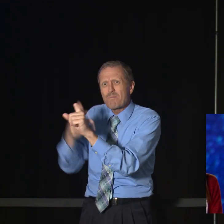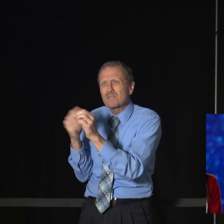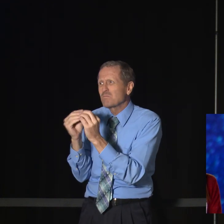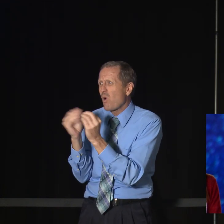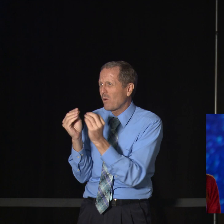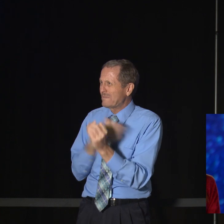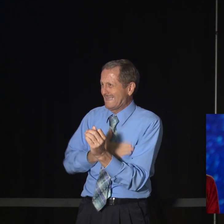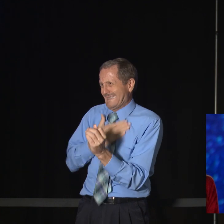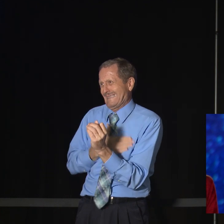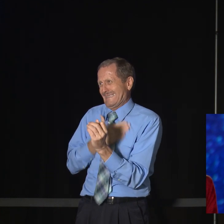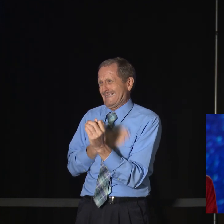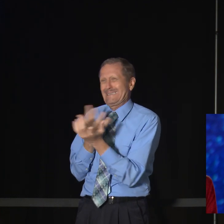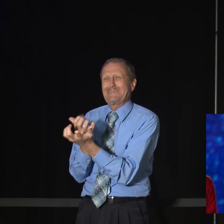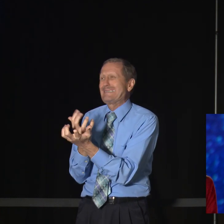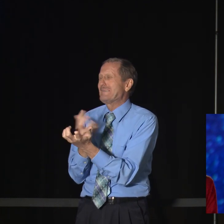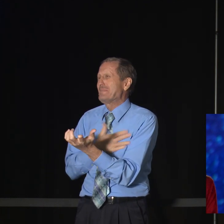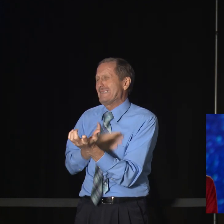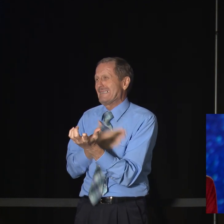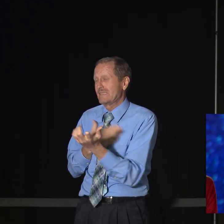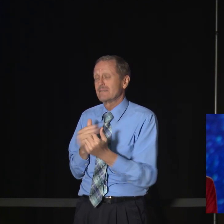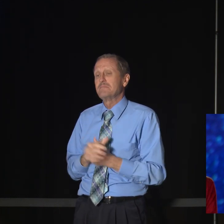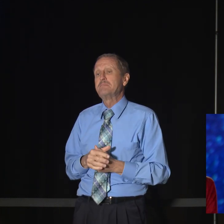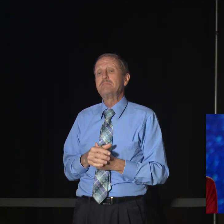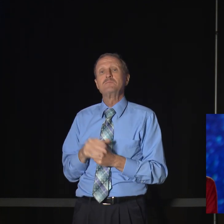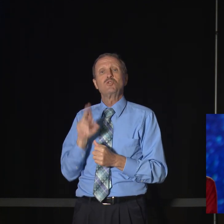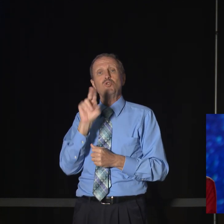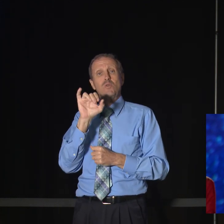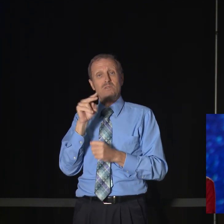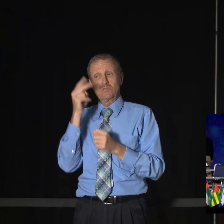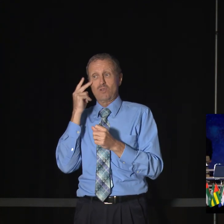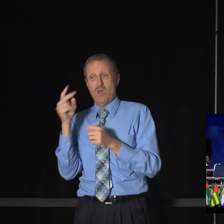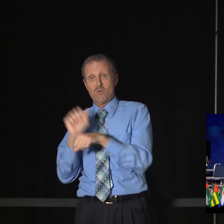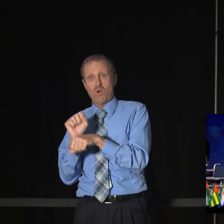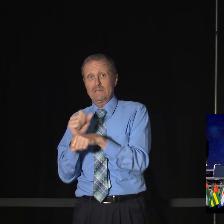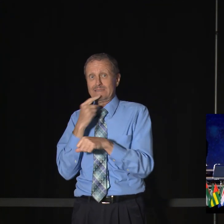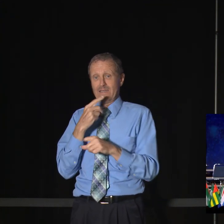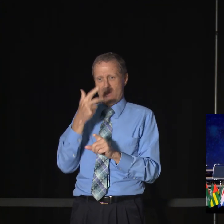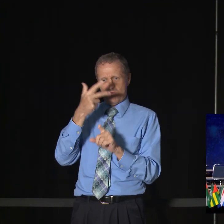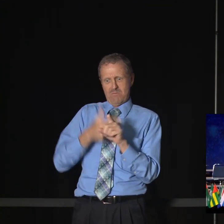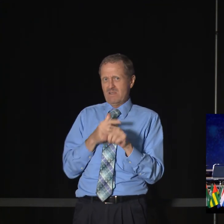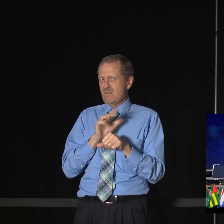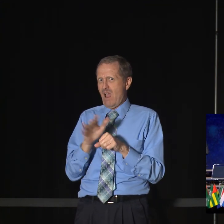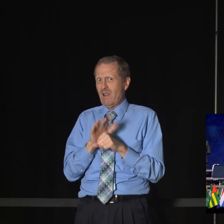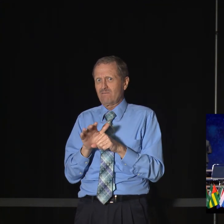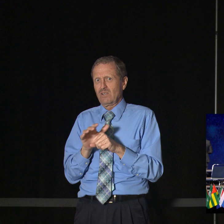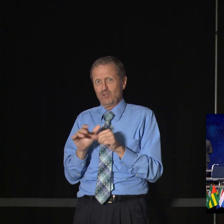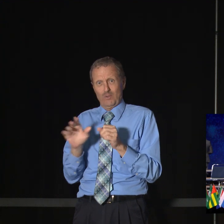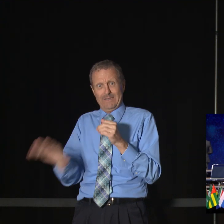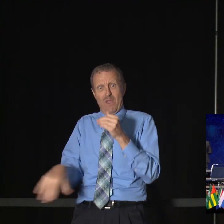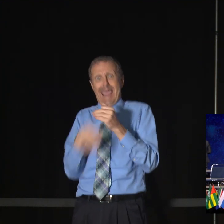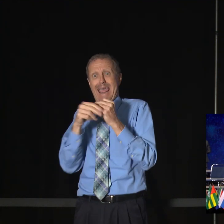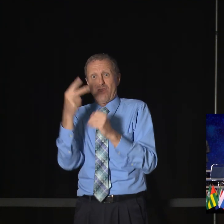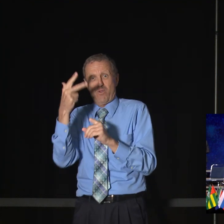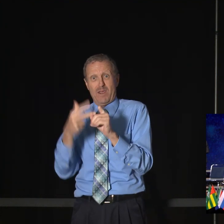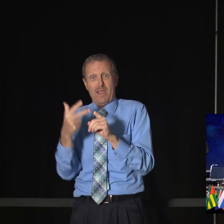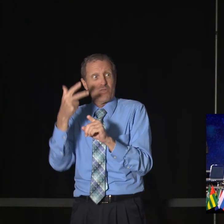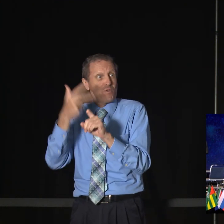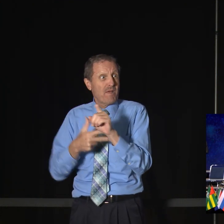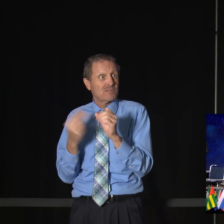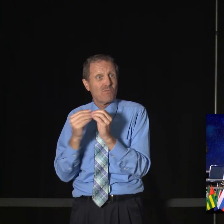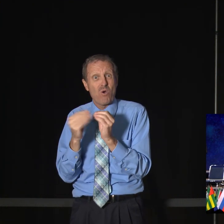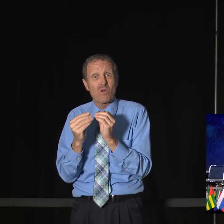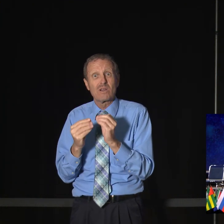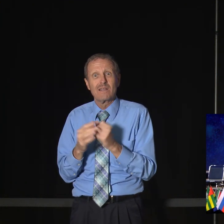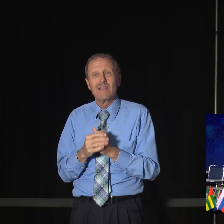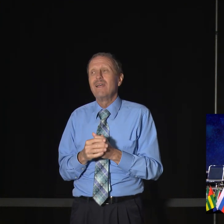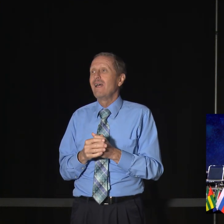to continue the work that God has started. So the union saw the work and they said 3 months is not enough. You need to stay another 3 months. Amen?